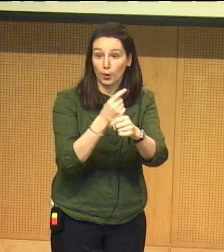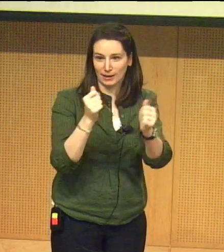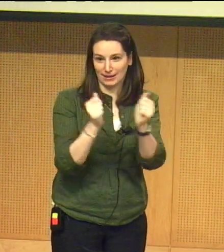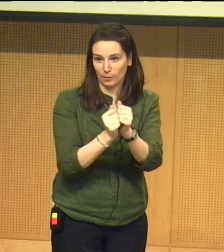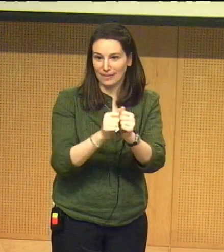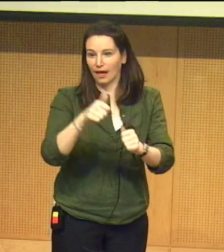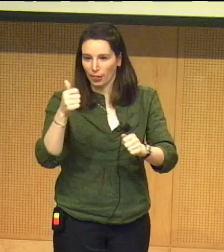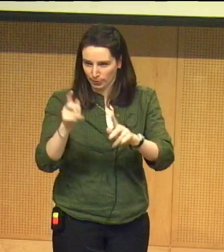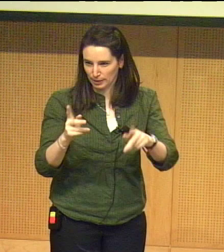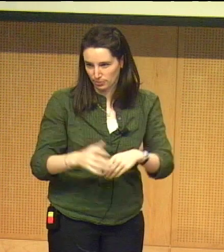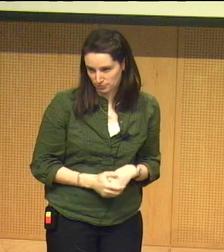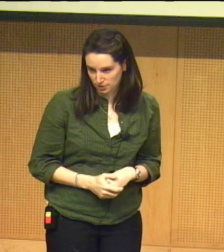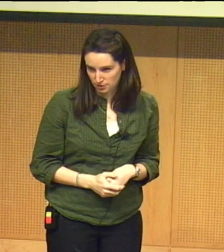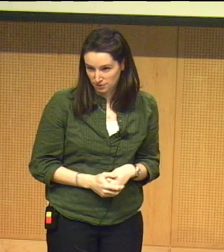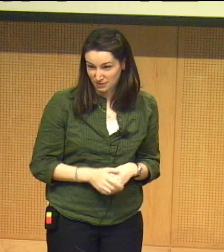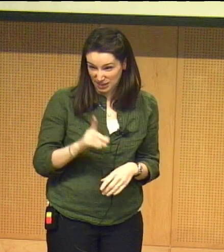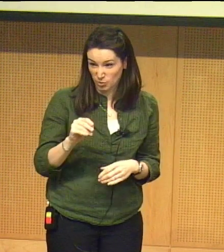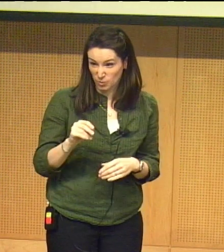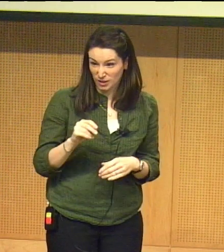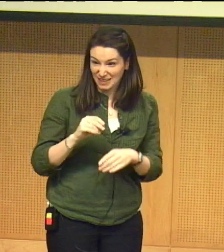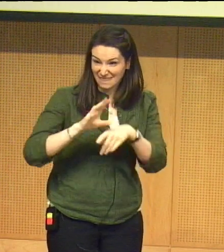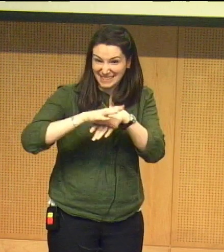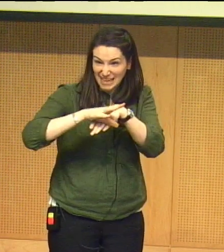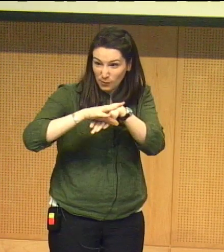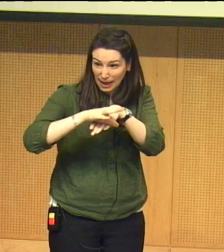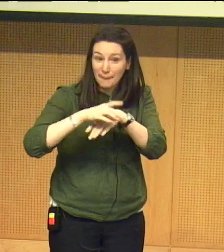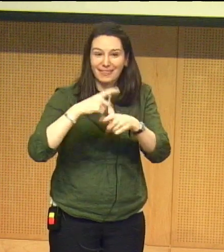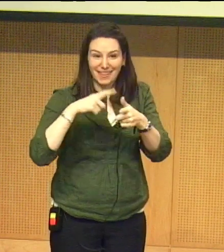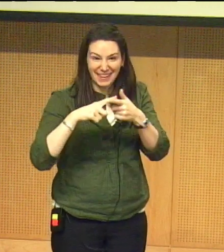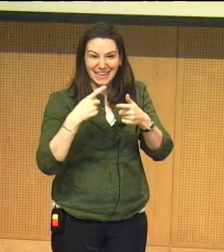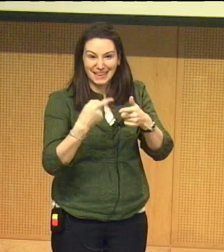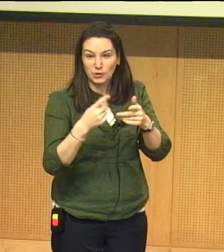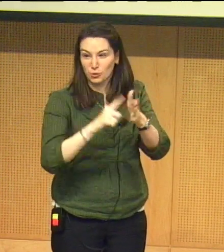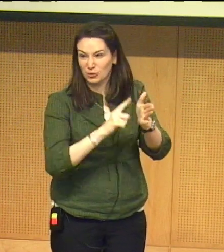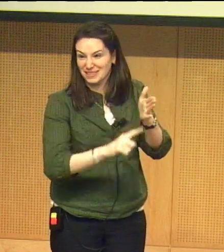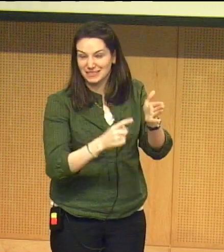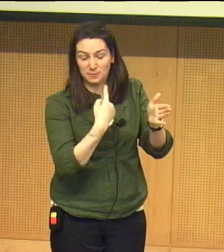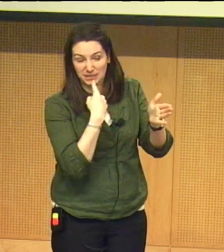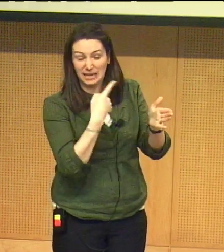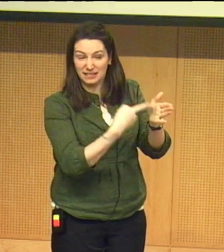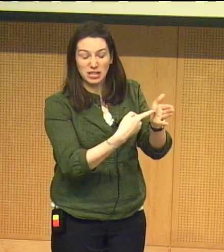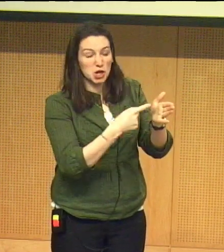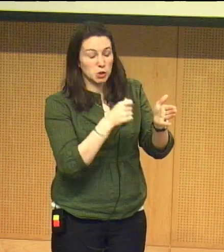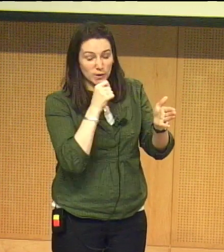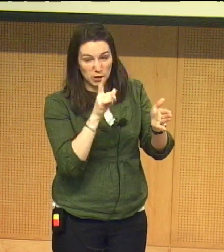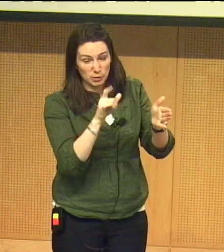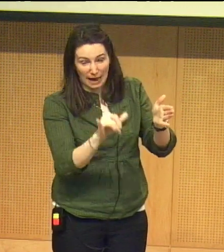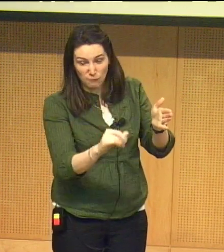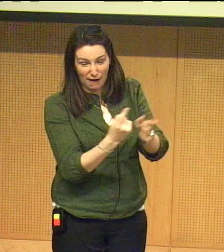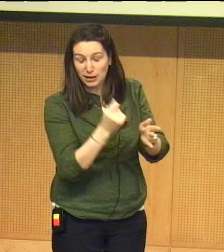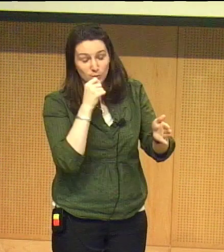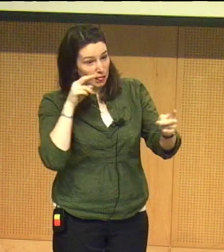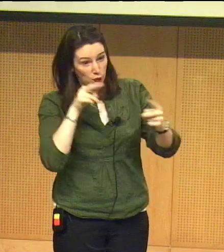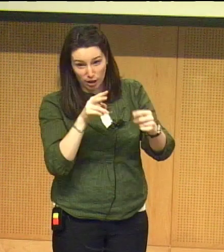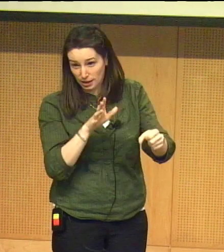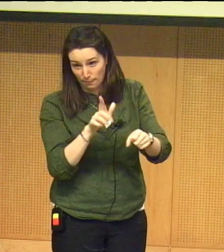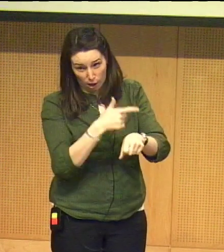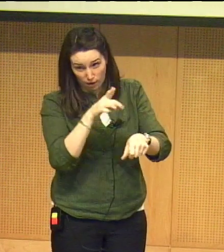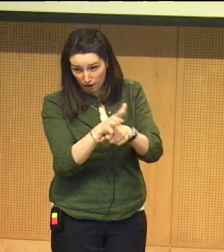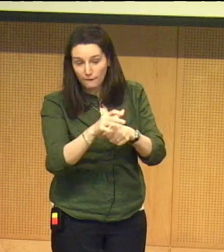appropriately with other people. They do. They video cam and then they give you criticism saying, you didn't do that right, you didn't look at them long enough, you